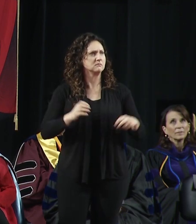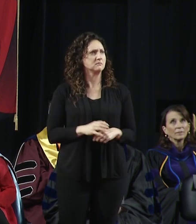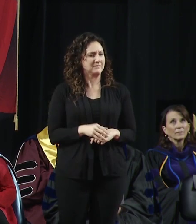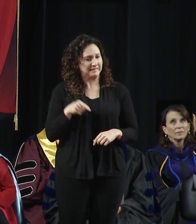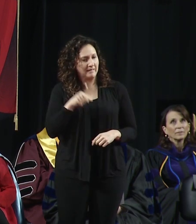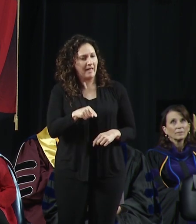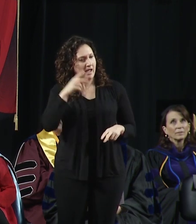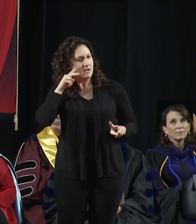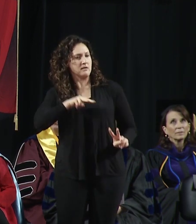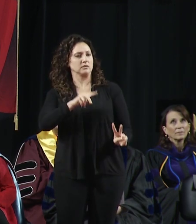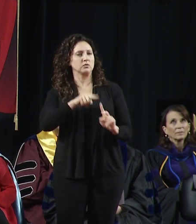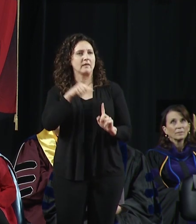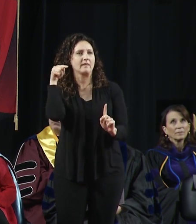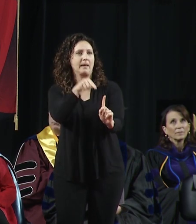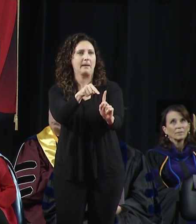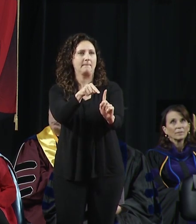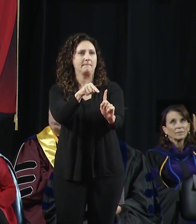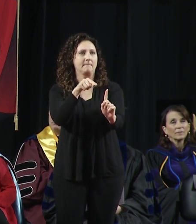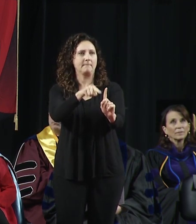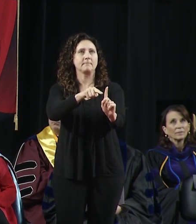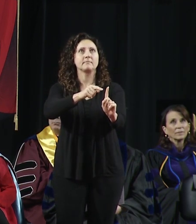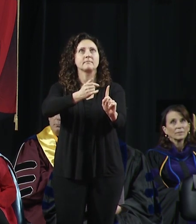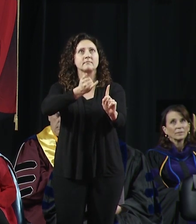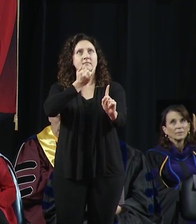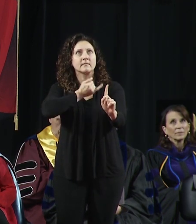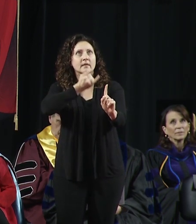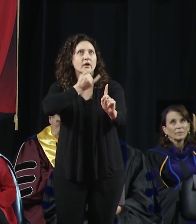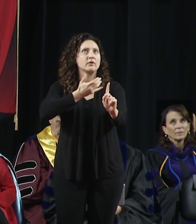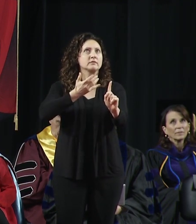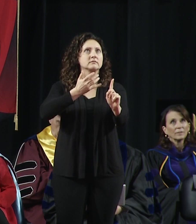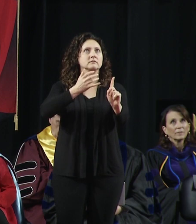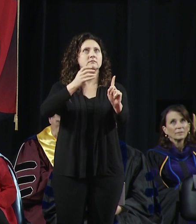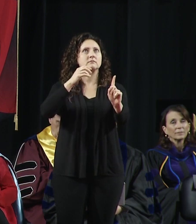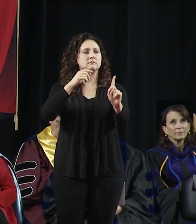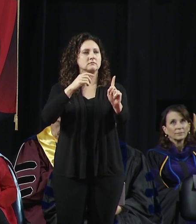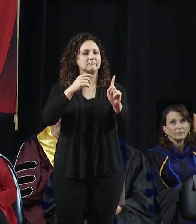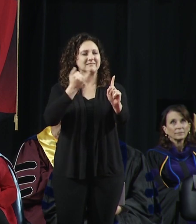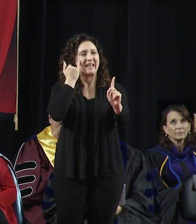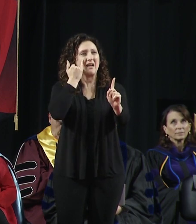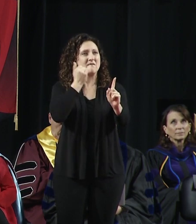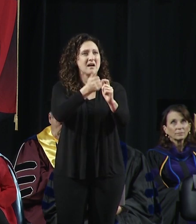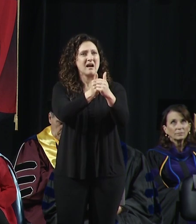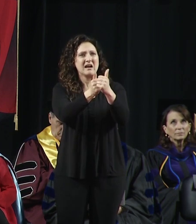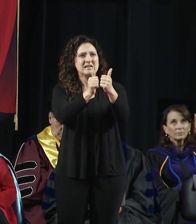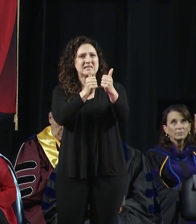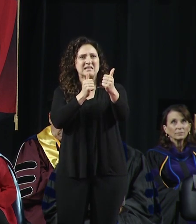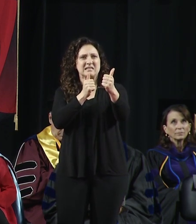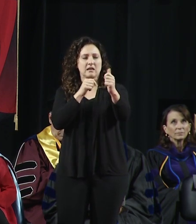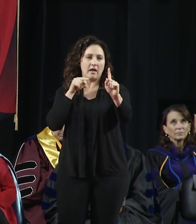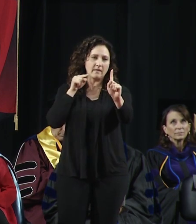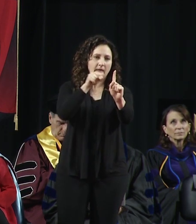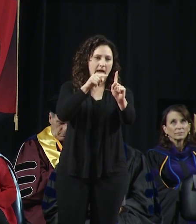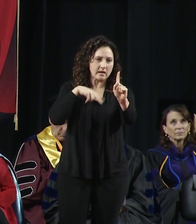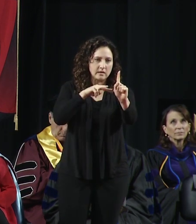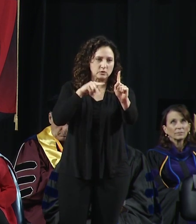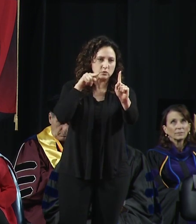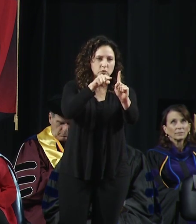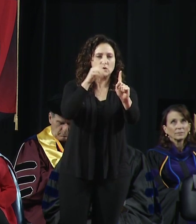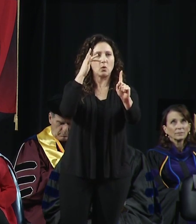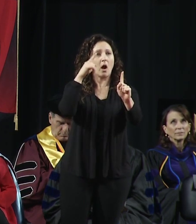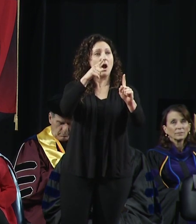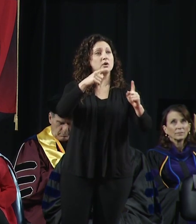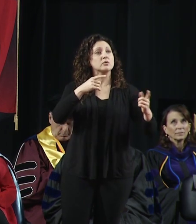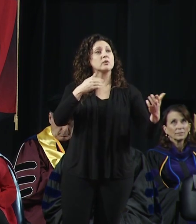strives valiantly, who errs, who comes short again and again, because there is no effort without